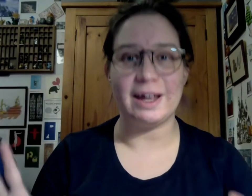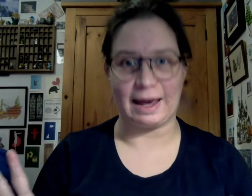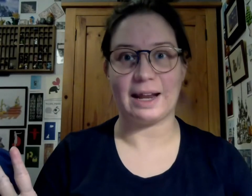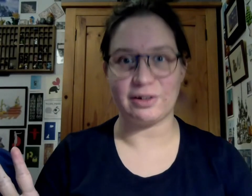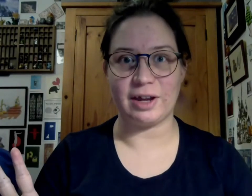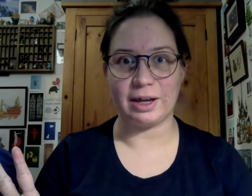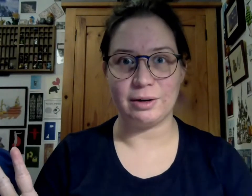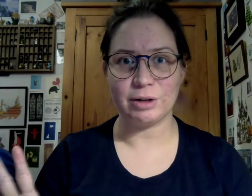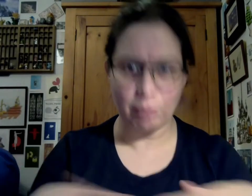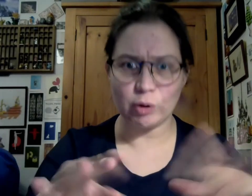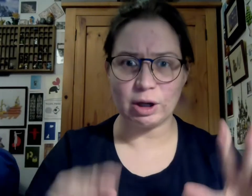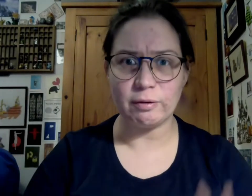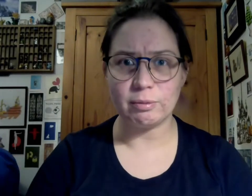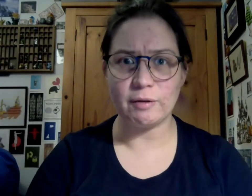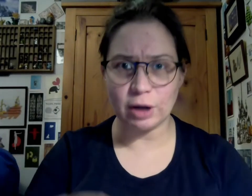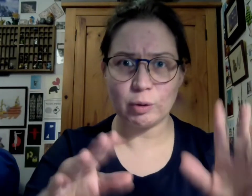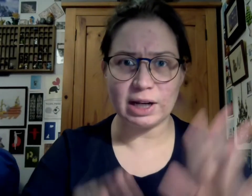galaxy. Come on, quick off. We go, quickly.